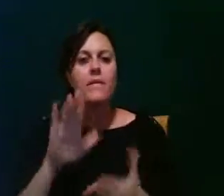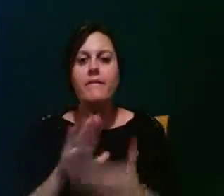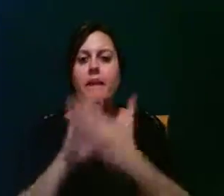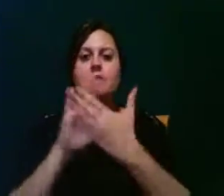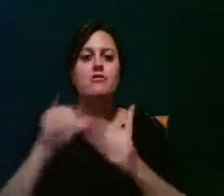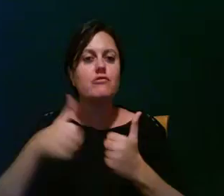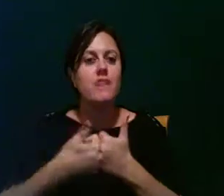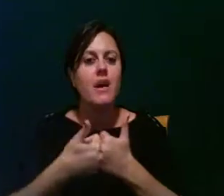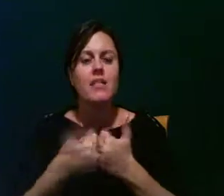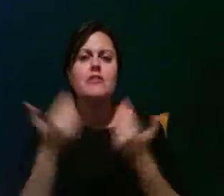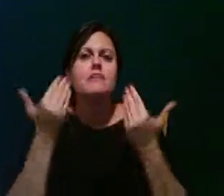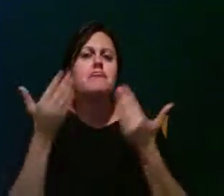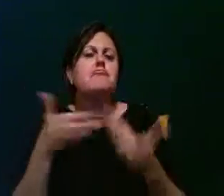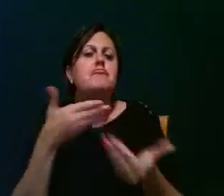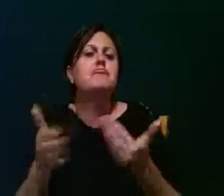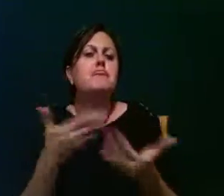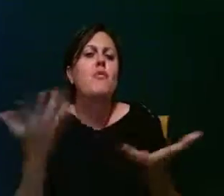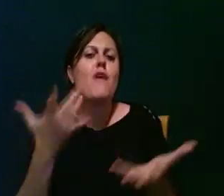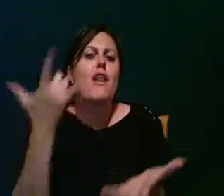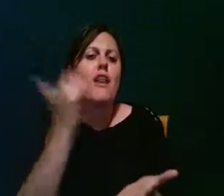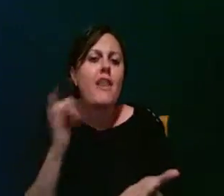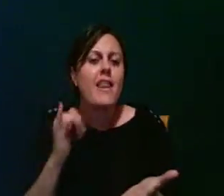great stuff, what would it be? And we'll start with Andrea.